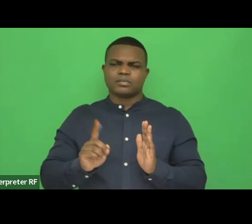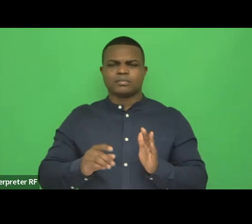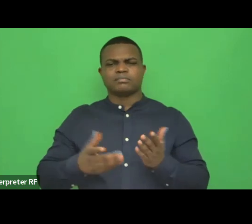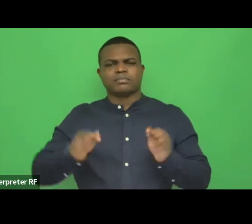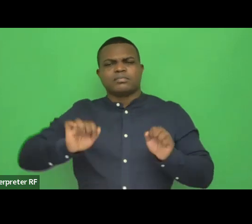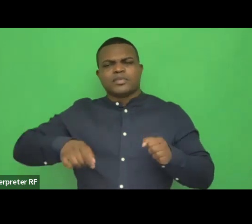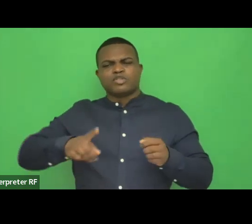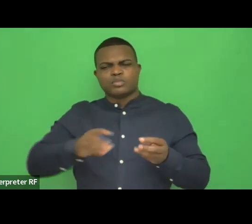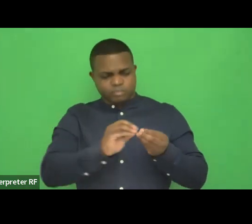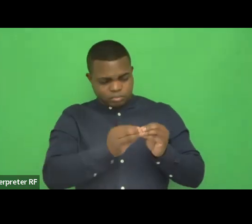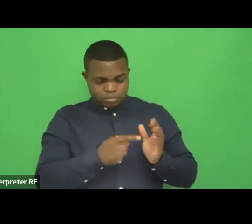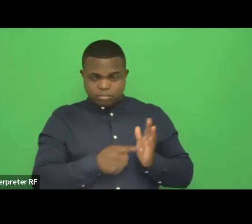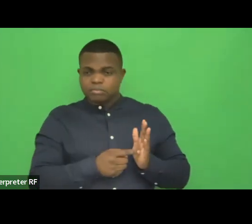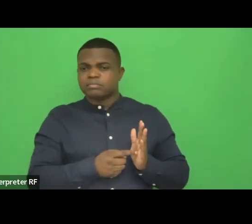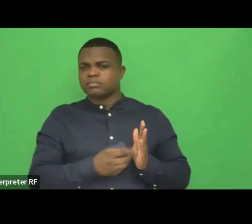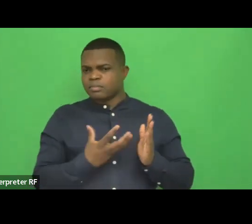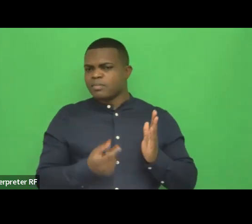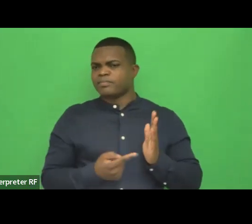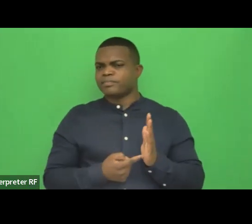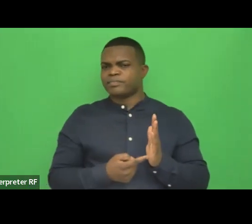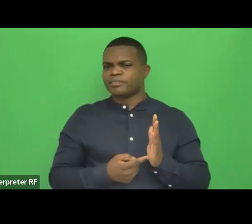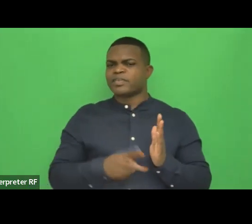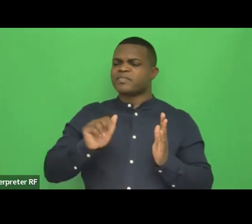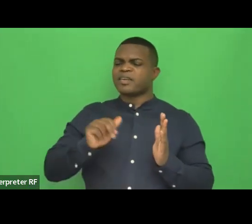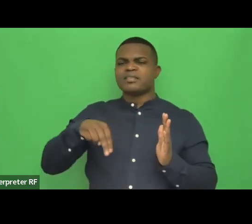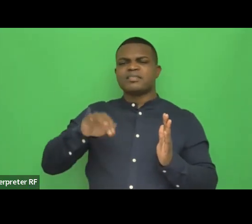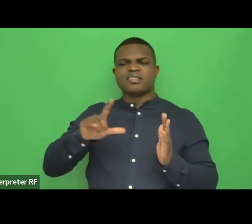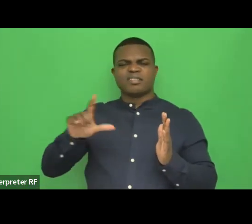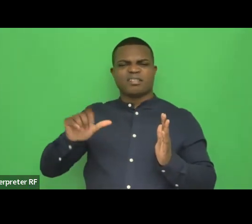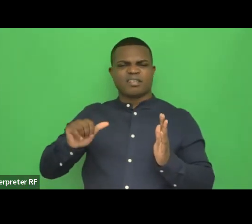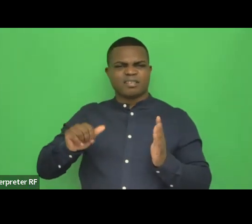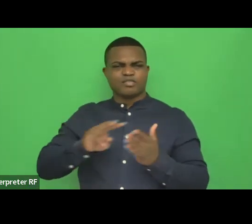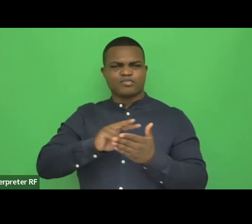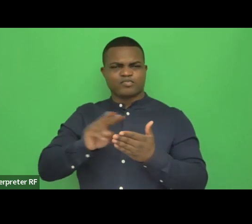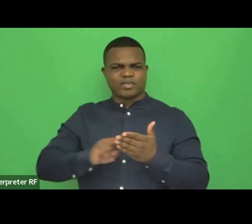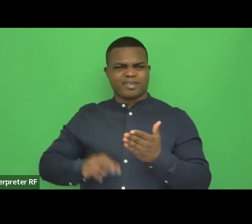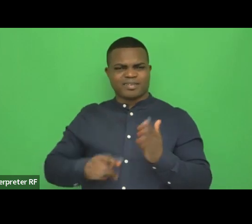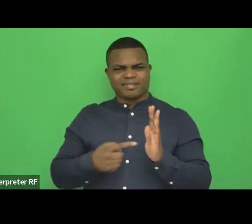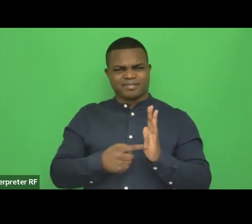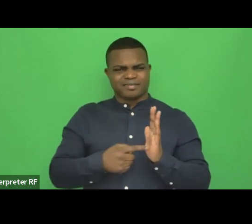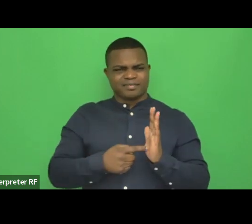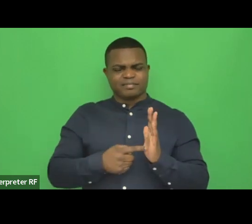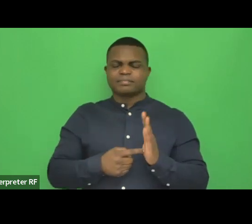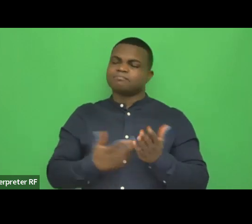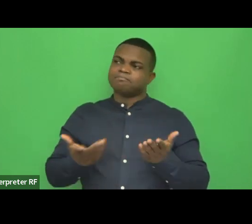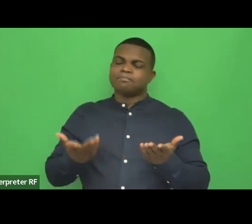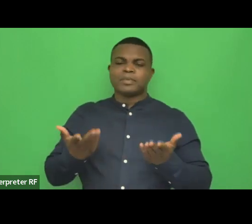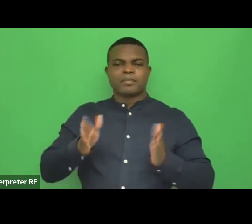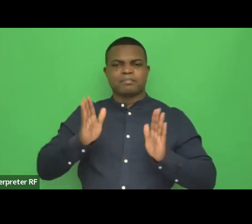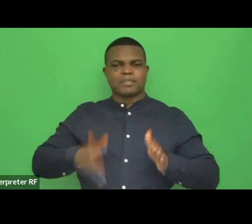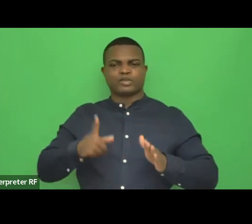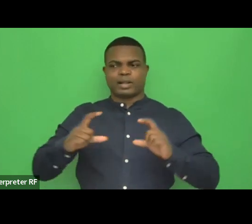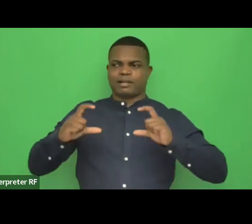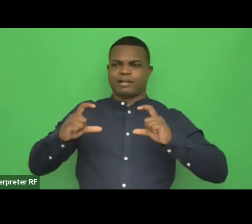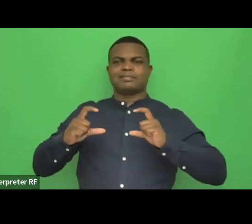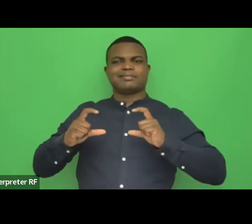license it to publishers and platforms. And so they're now adopting that very accessible reader. And so you